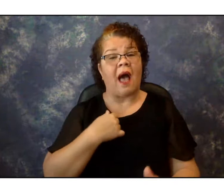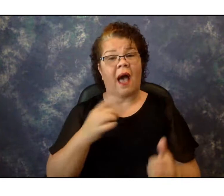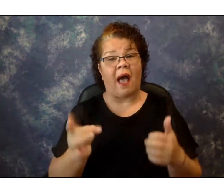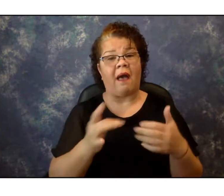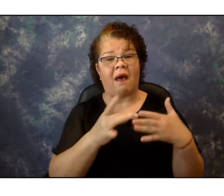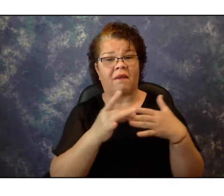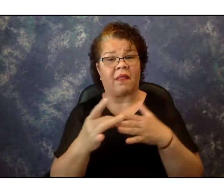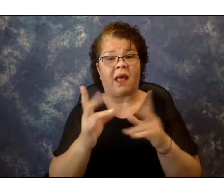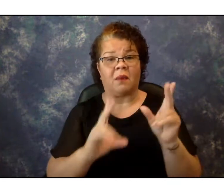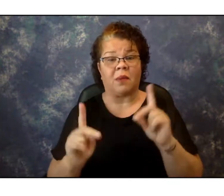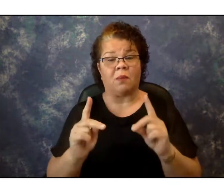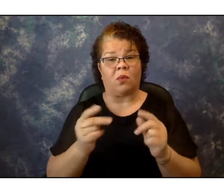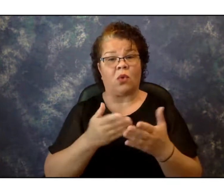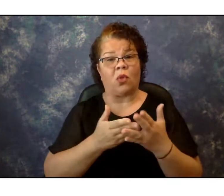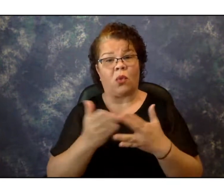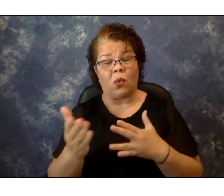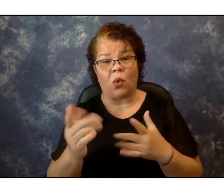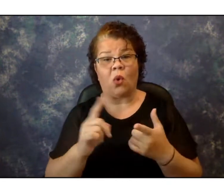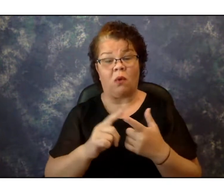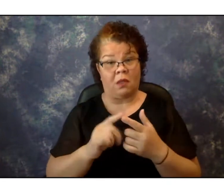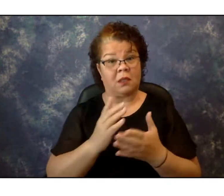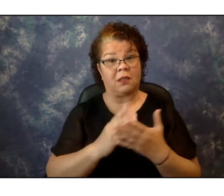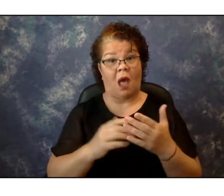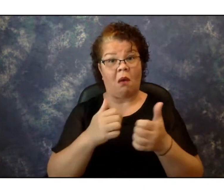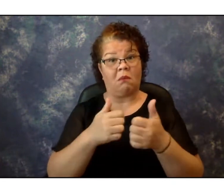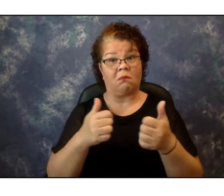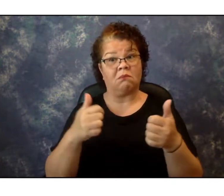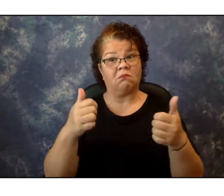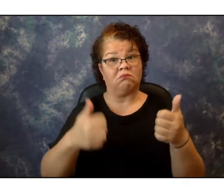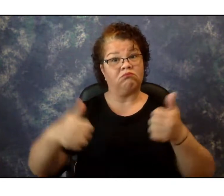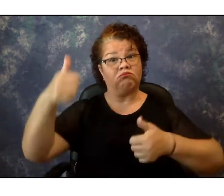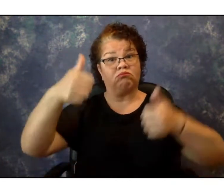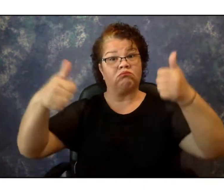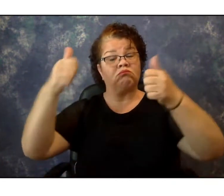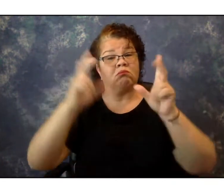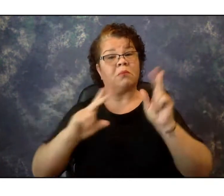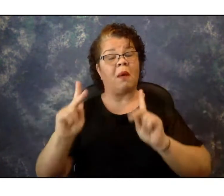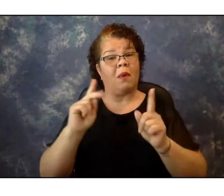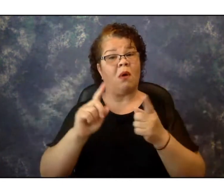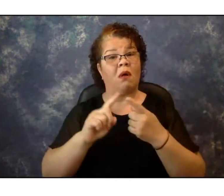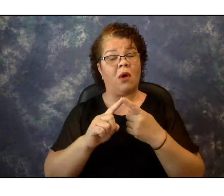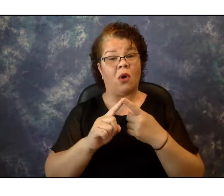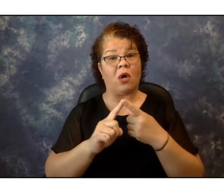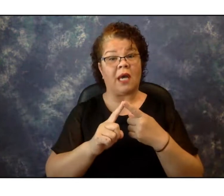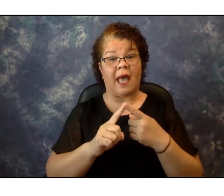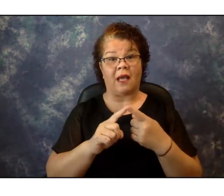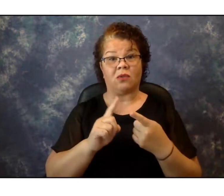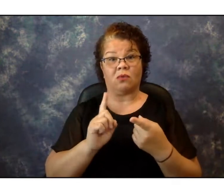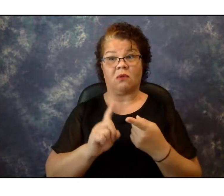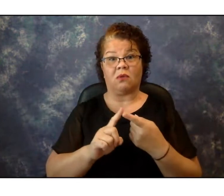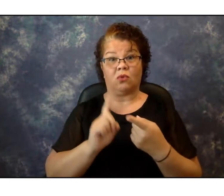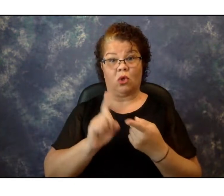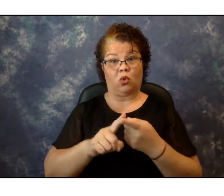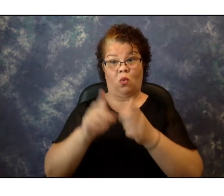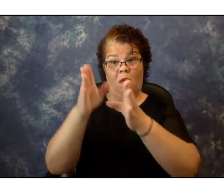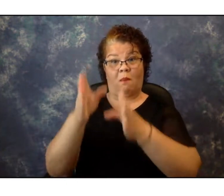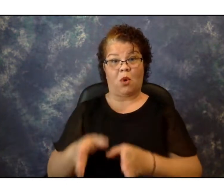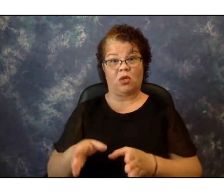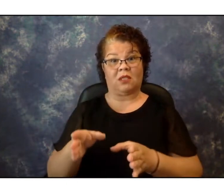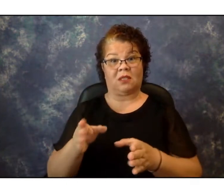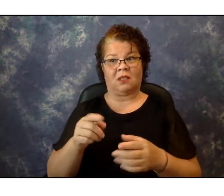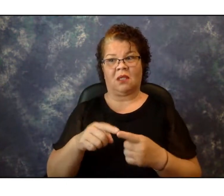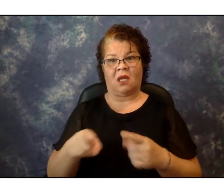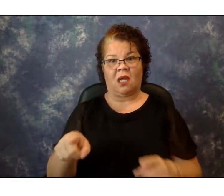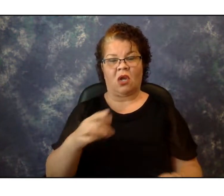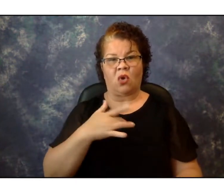very prominent people, and it's to a person you get stunned into, if not silence, then reflection.